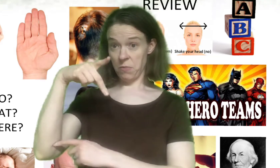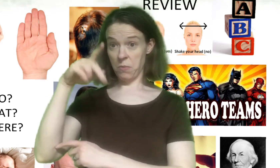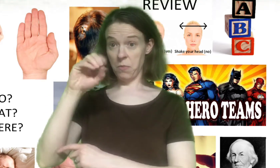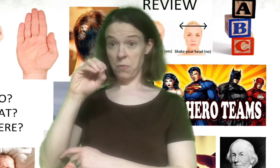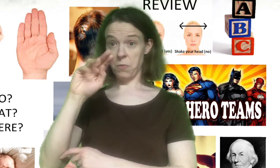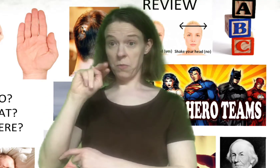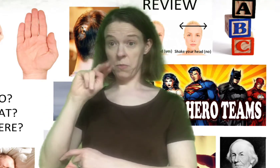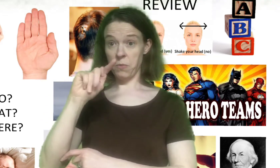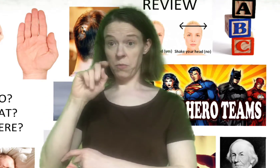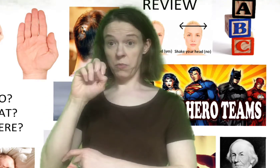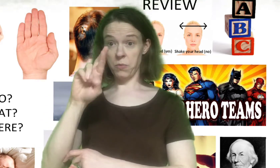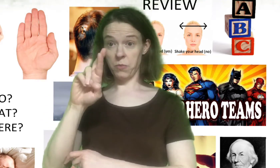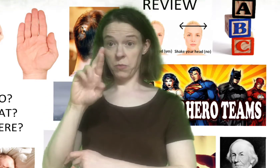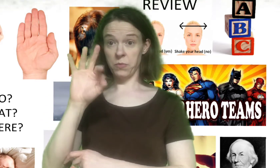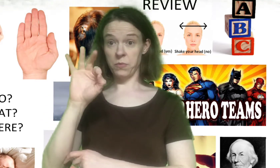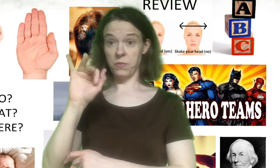the pointer finger,